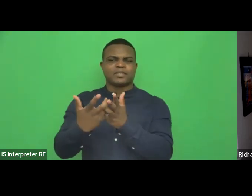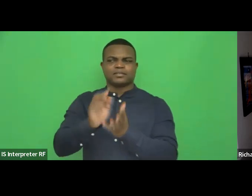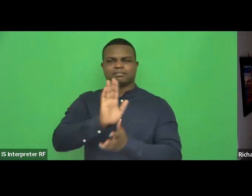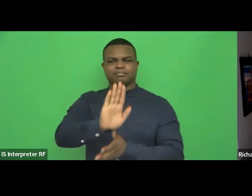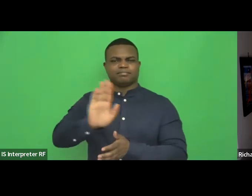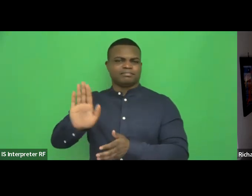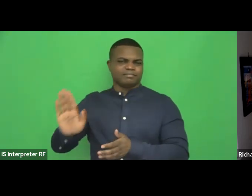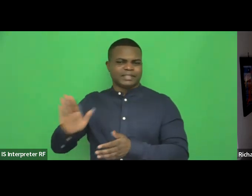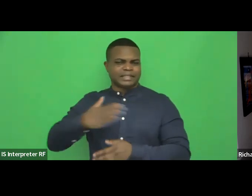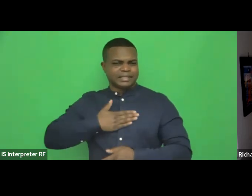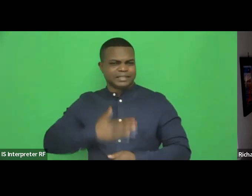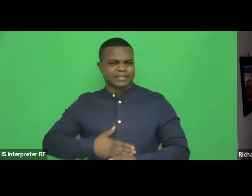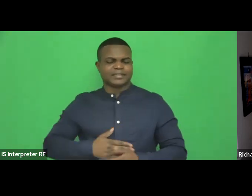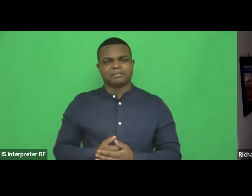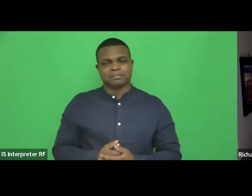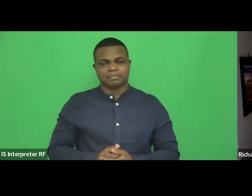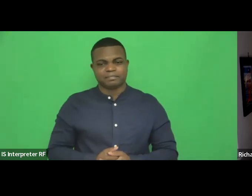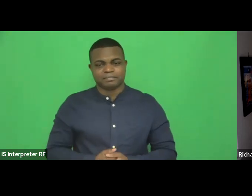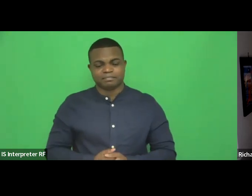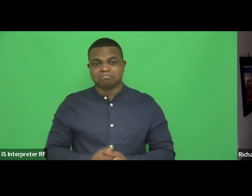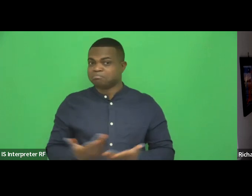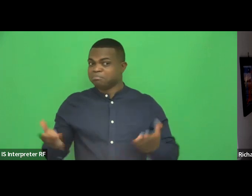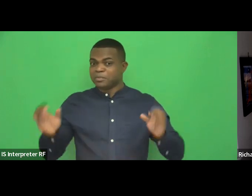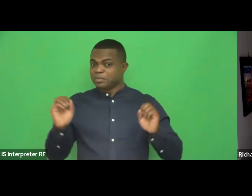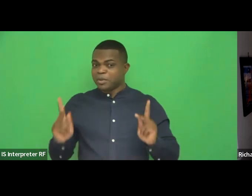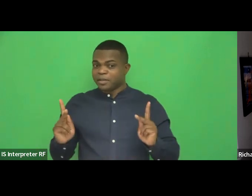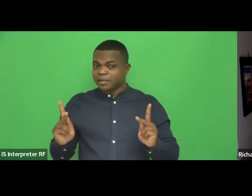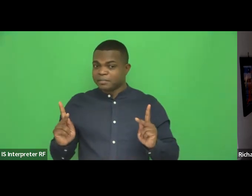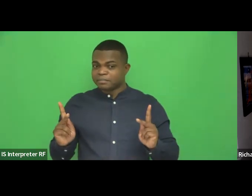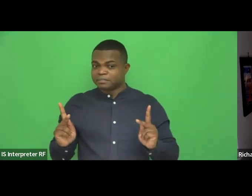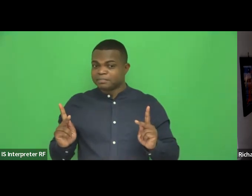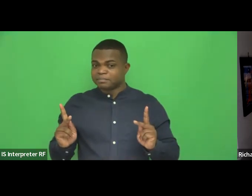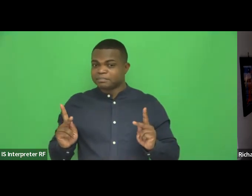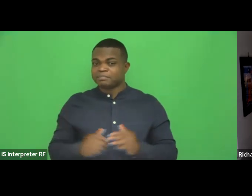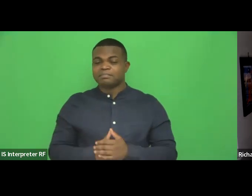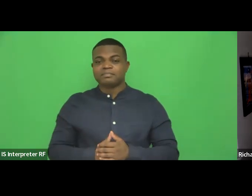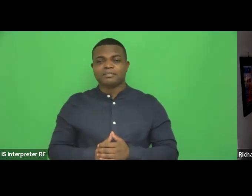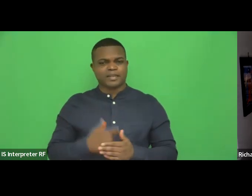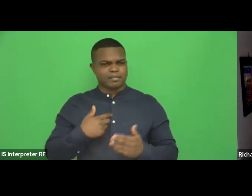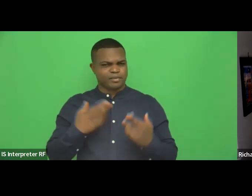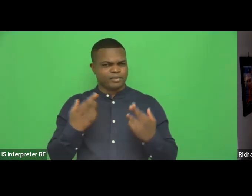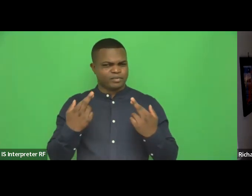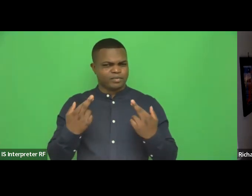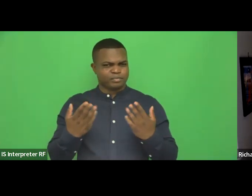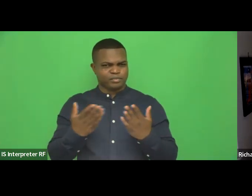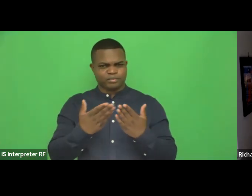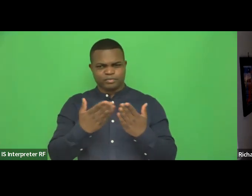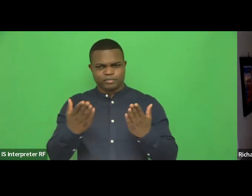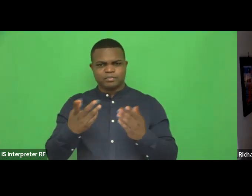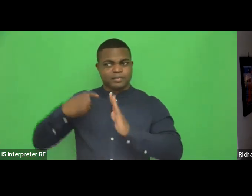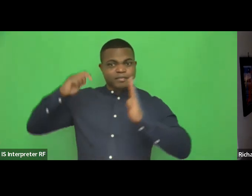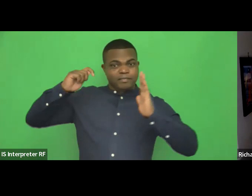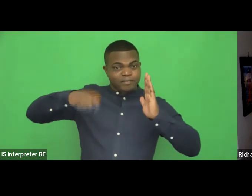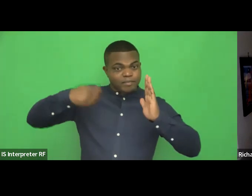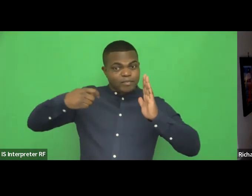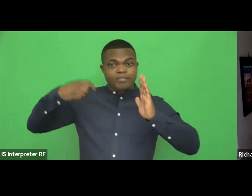Okay, so I'm hoping I'm demonstrating that with inclusive publishing, we get some wonderful benefits, and